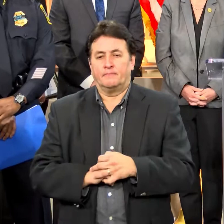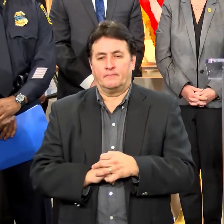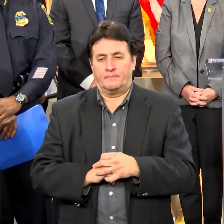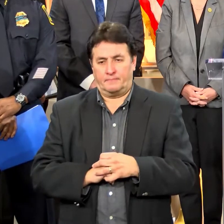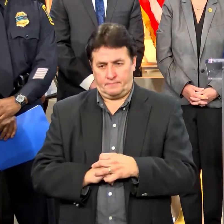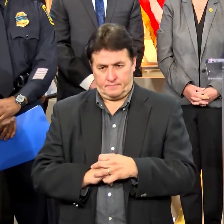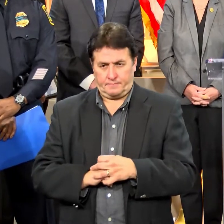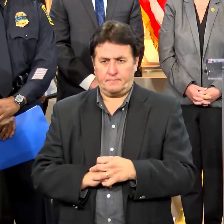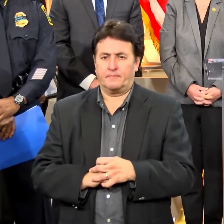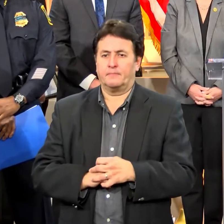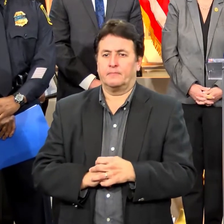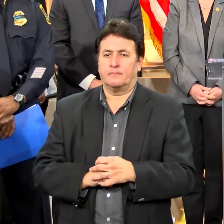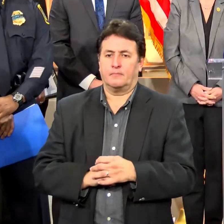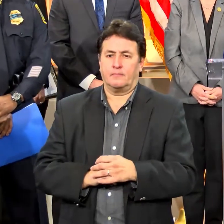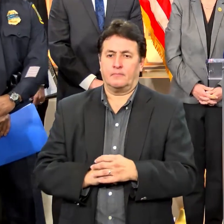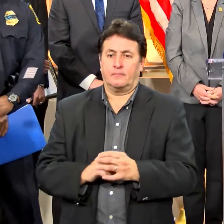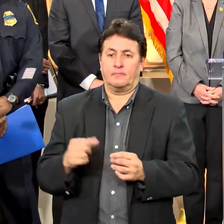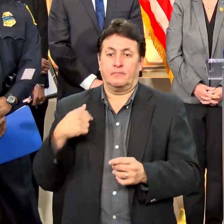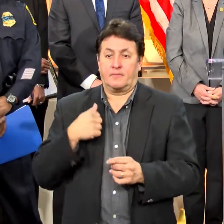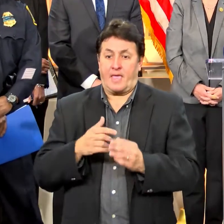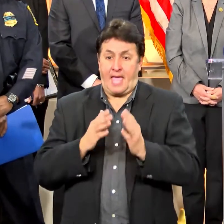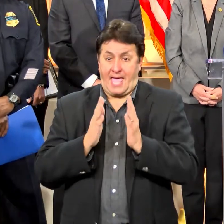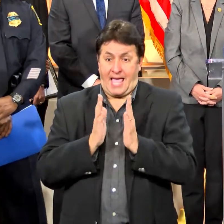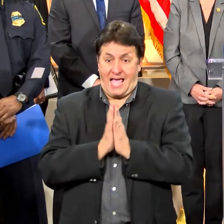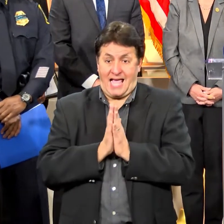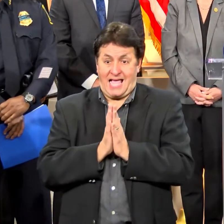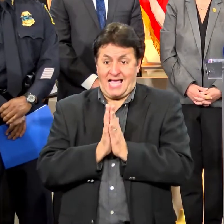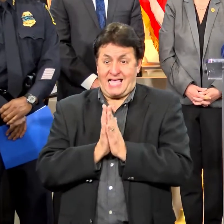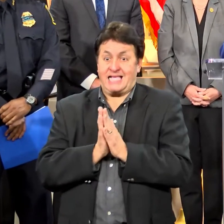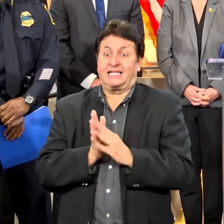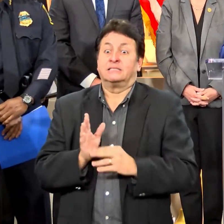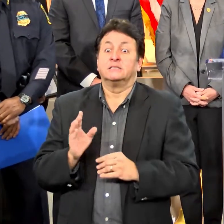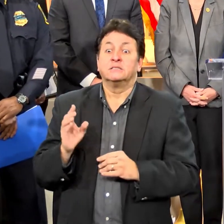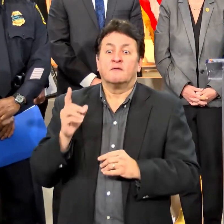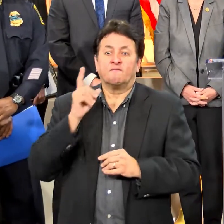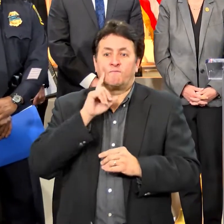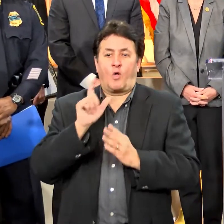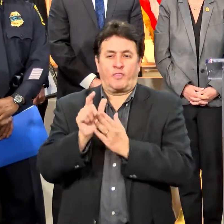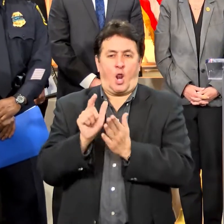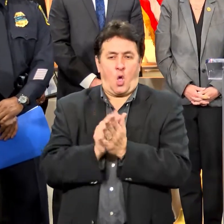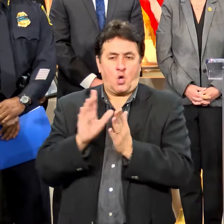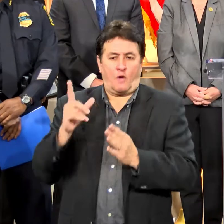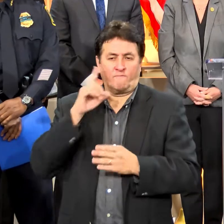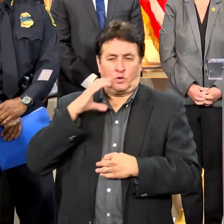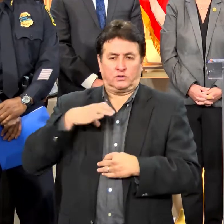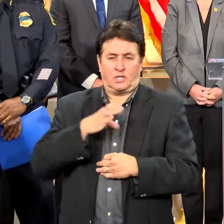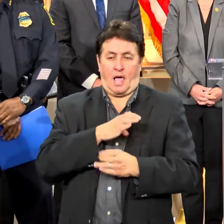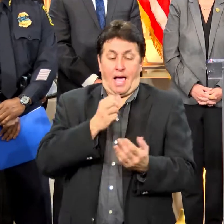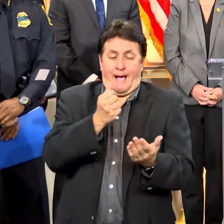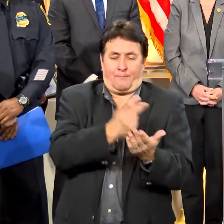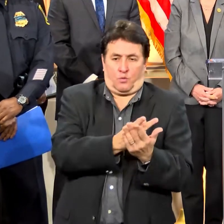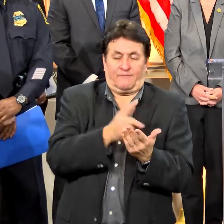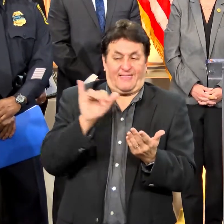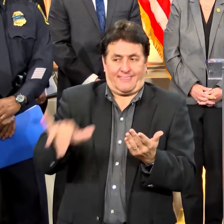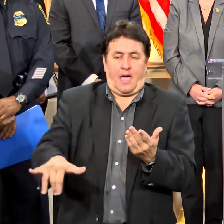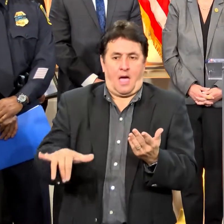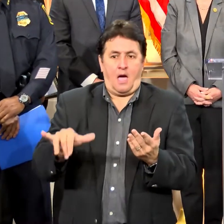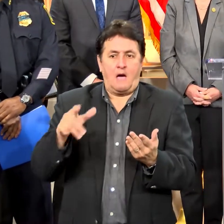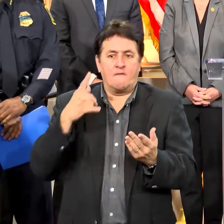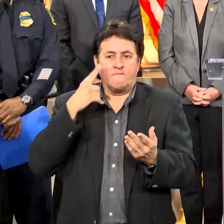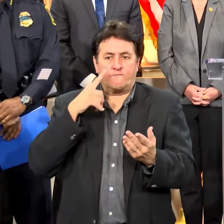the city attorney to draft an ordinance for council approval requiring city security